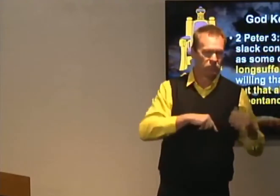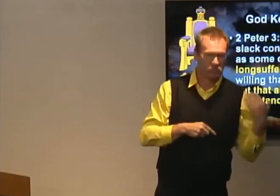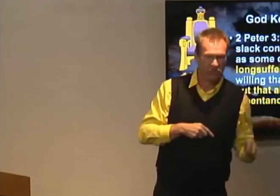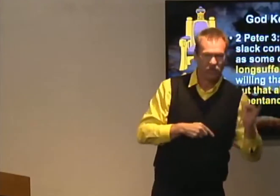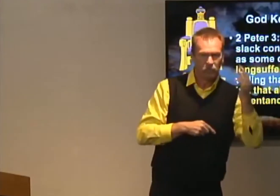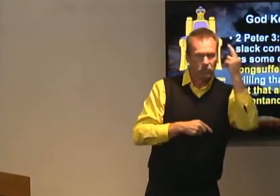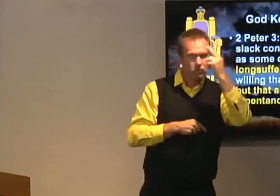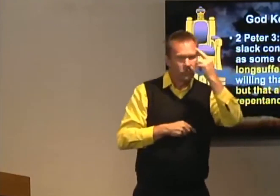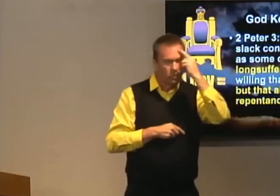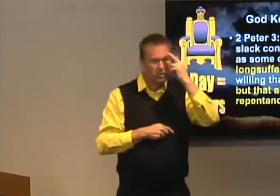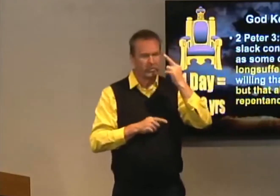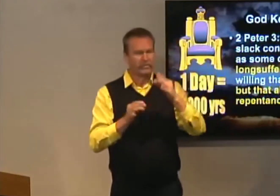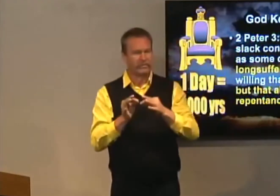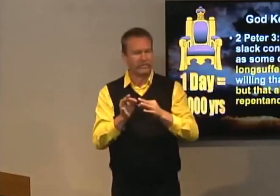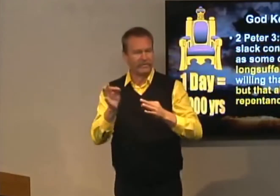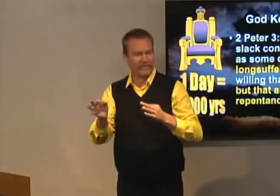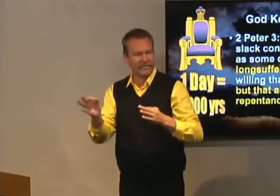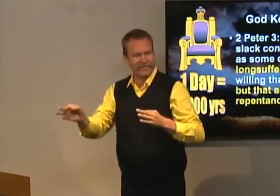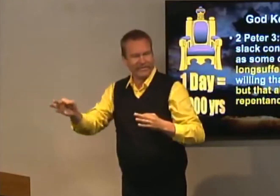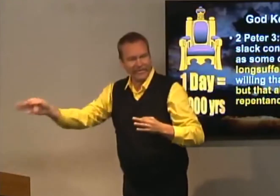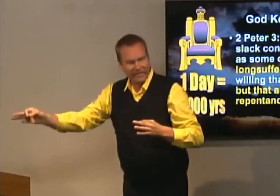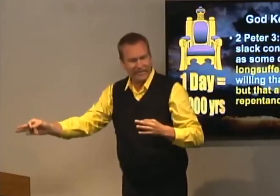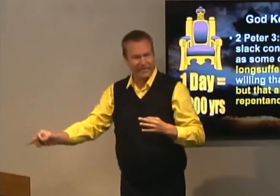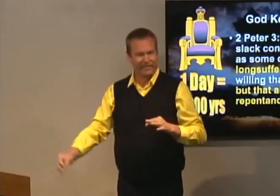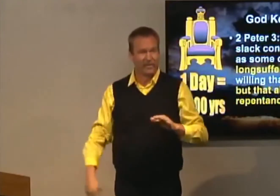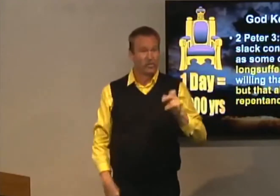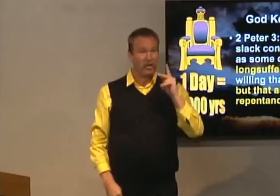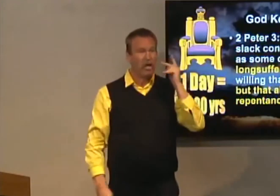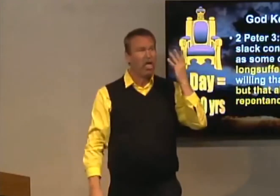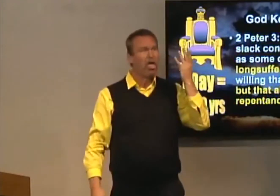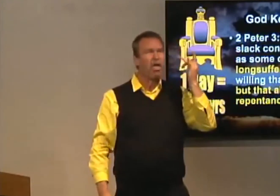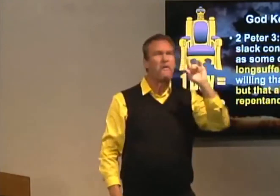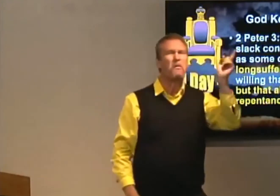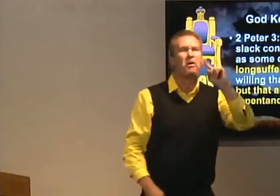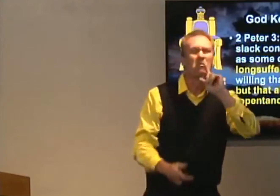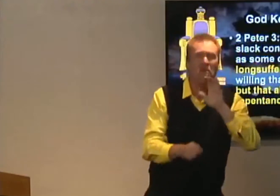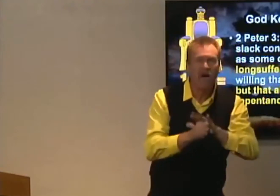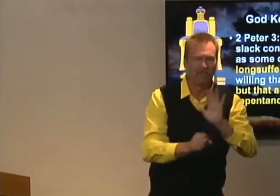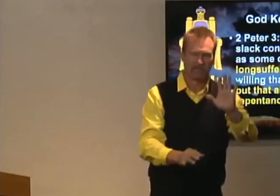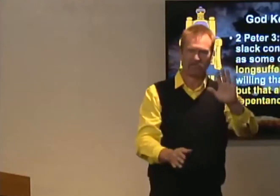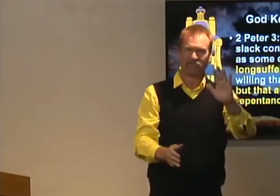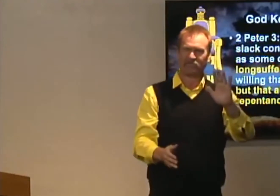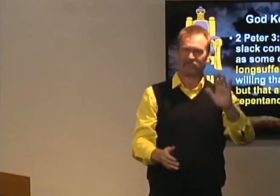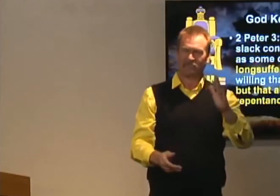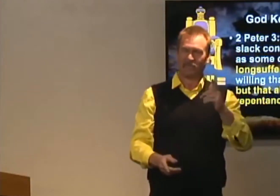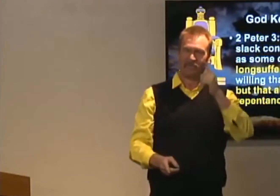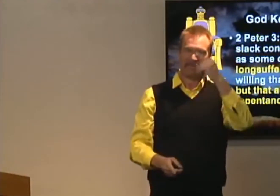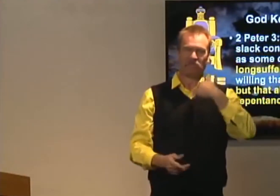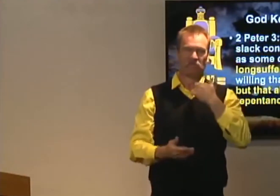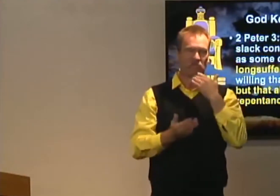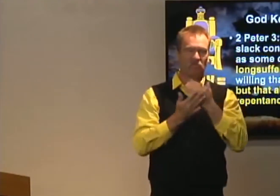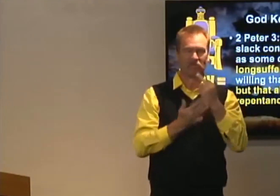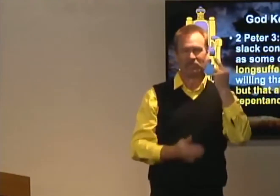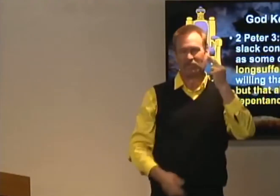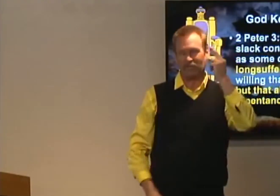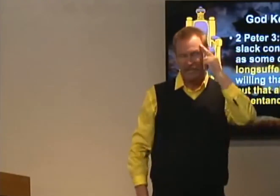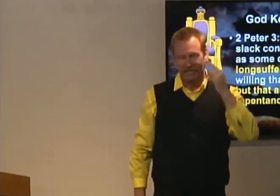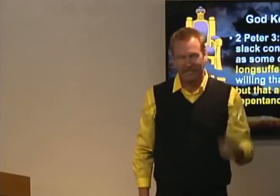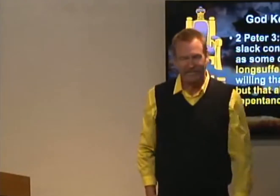God is patient toward us. He has his reason for having his return be later and in the